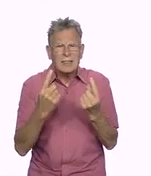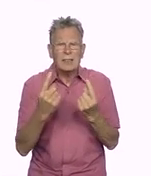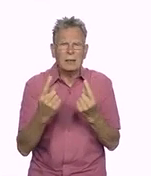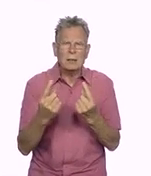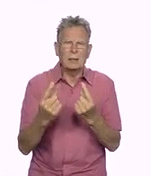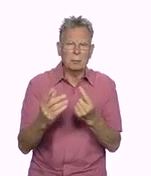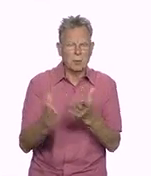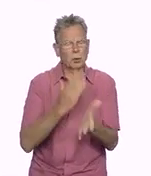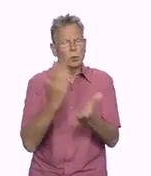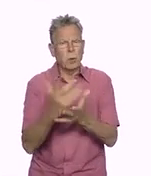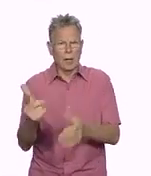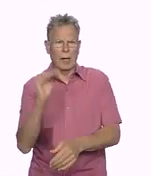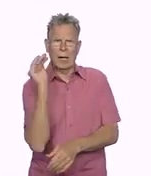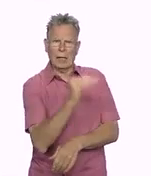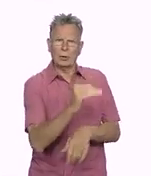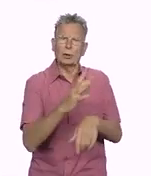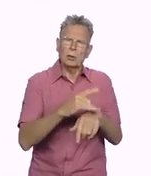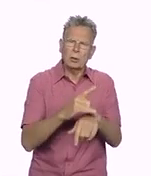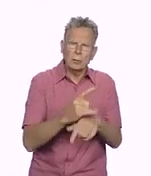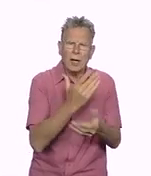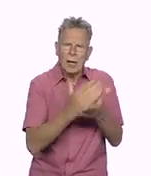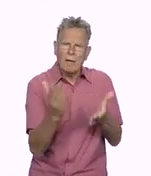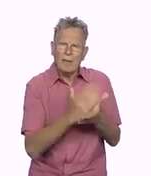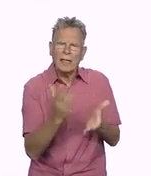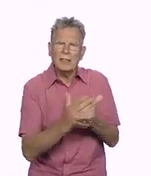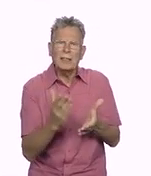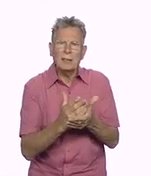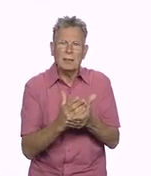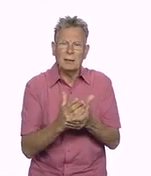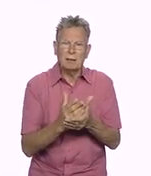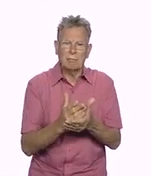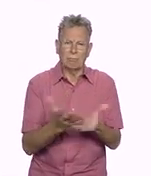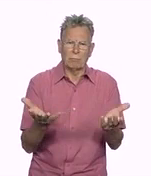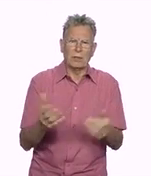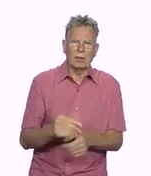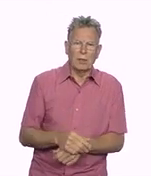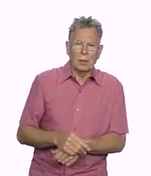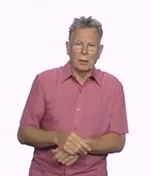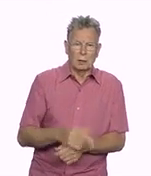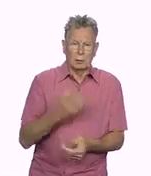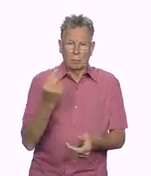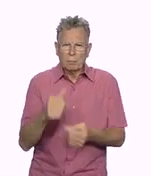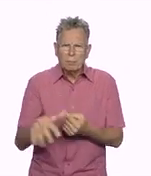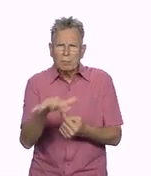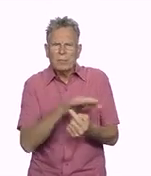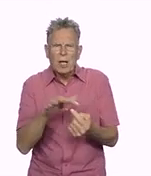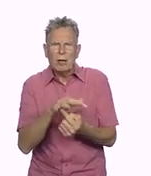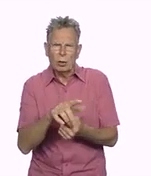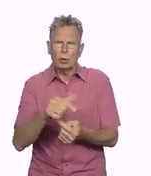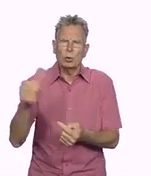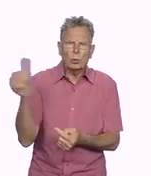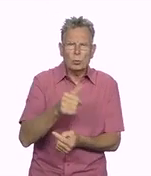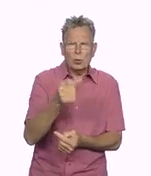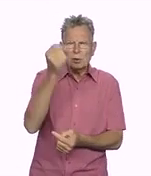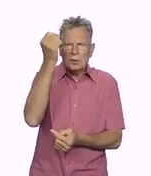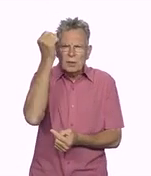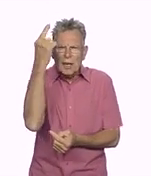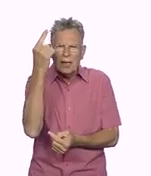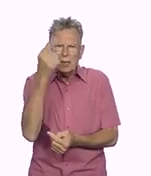you need it. In particular, you should understand whether you need to prepare for the treatment or any tests, and that